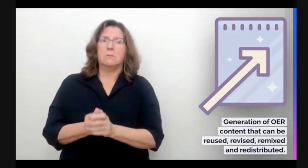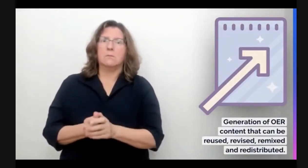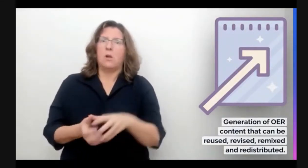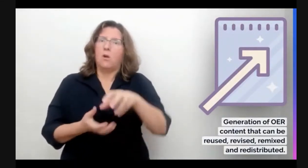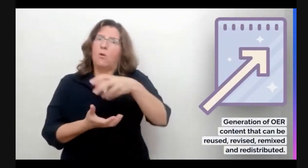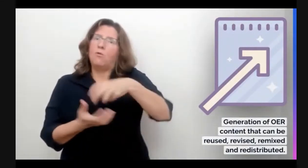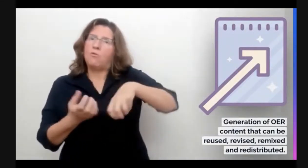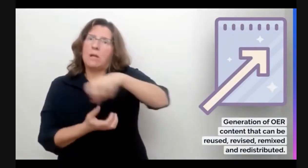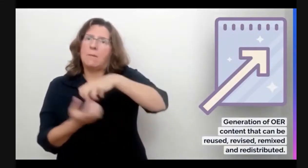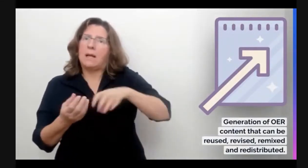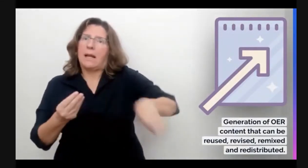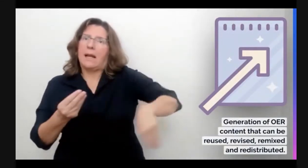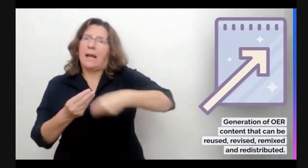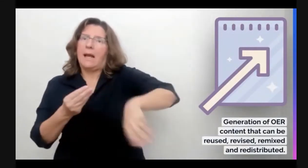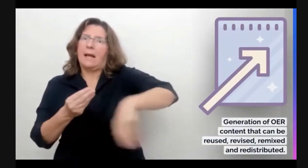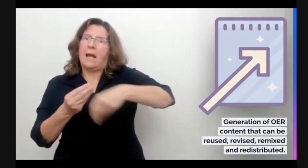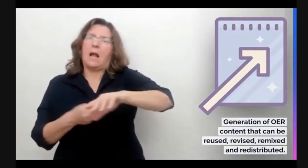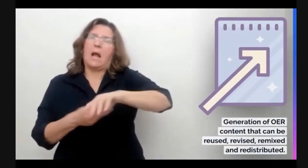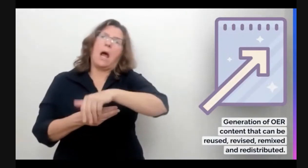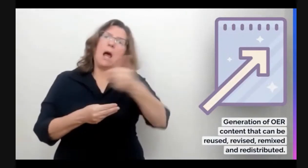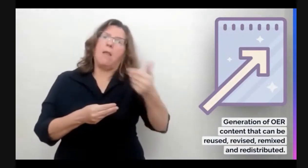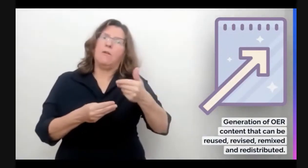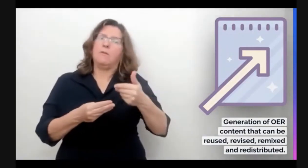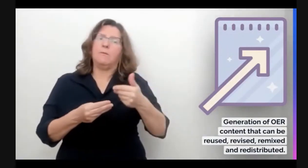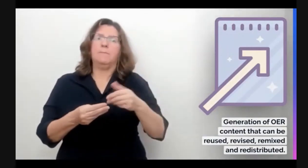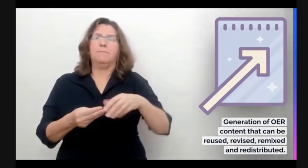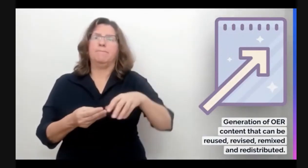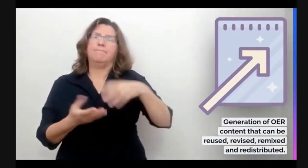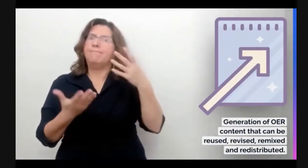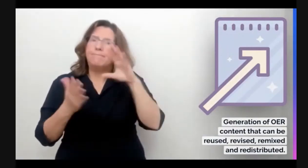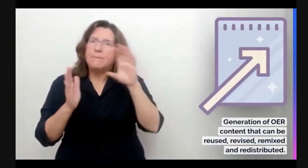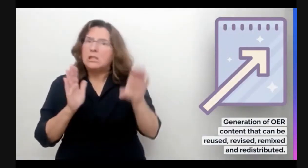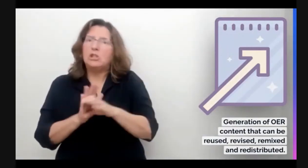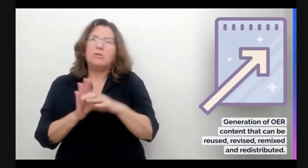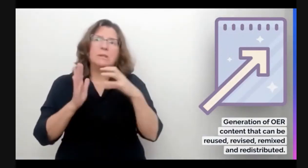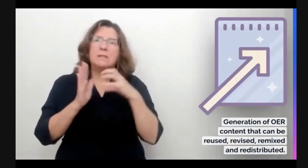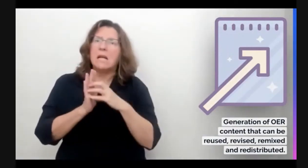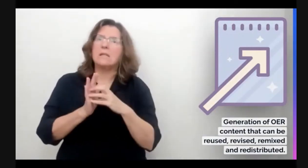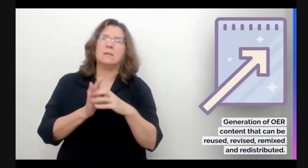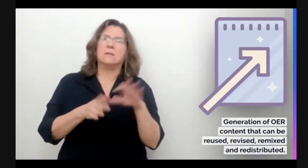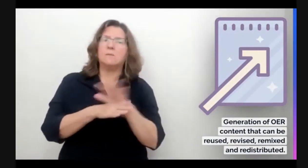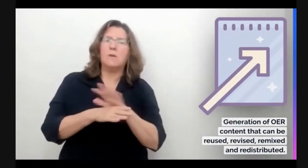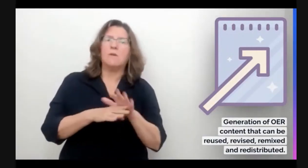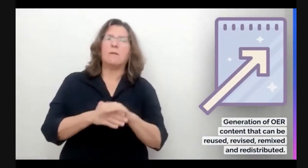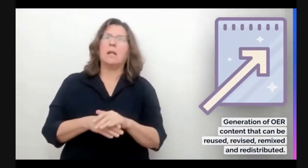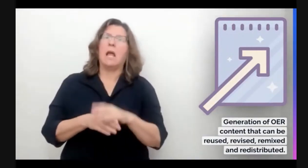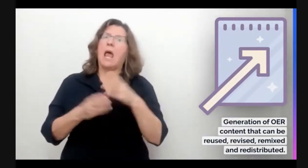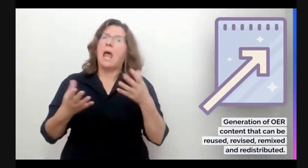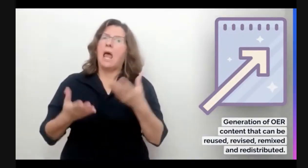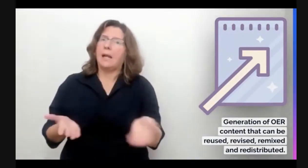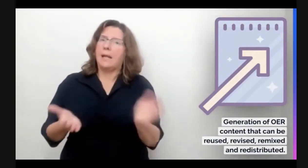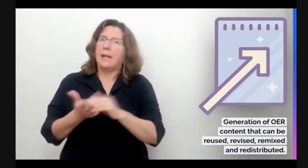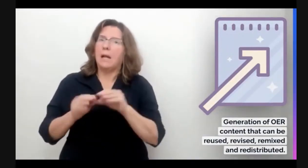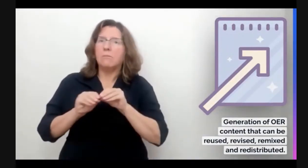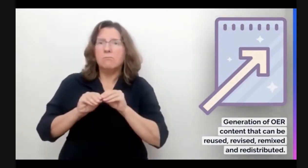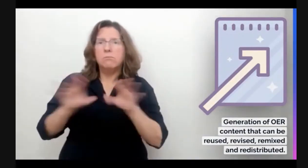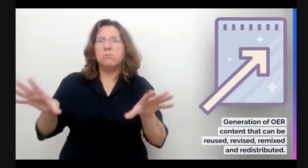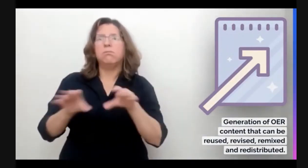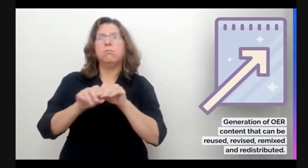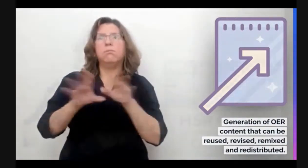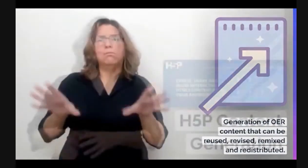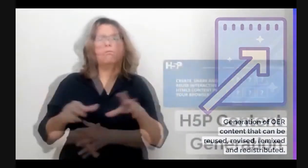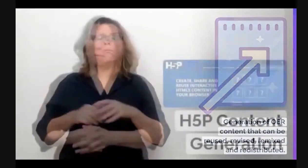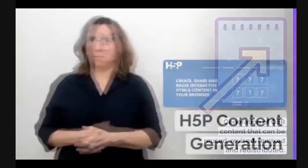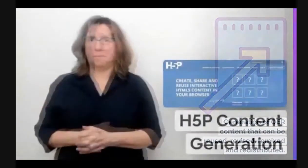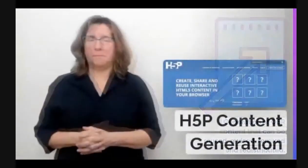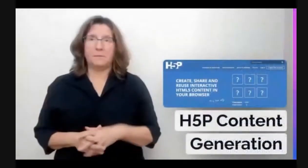reused, revised, or remixed, meaning adding images, text, video, and